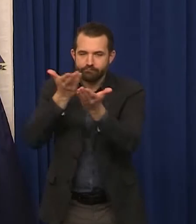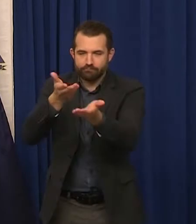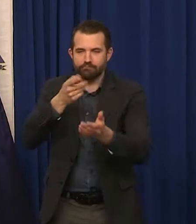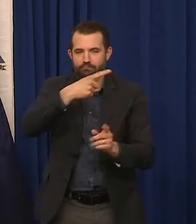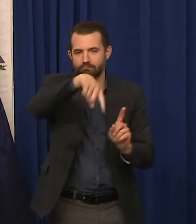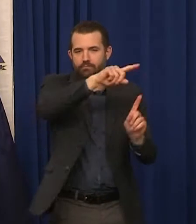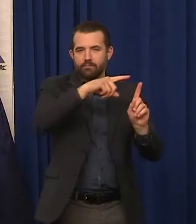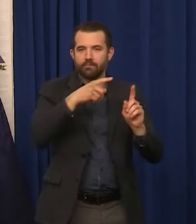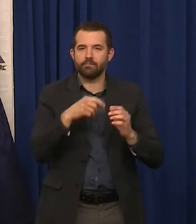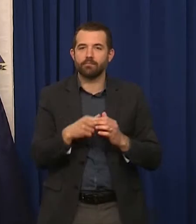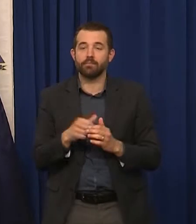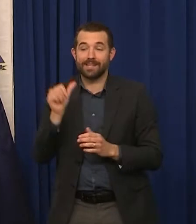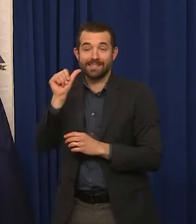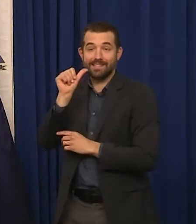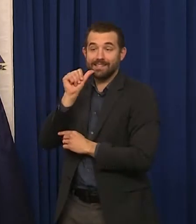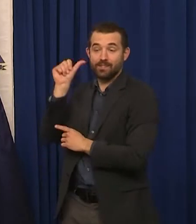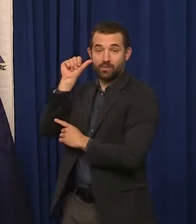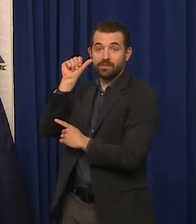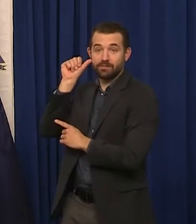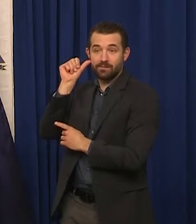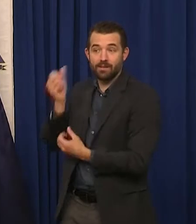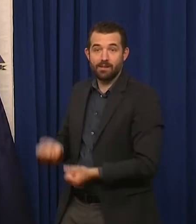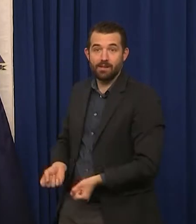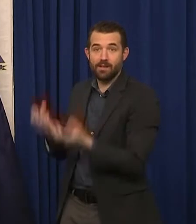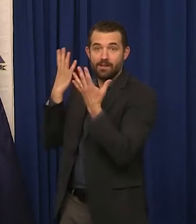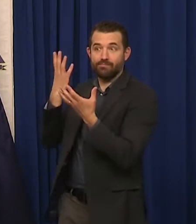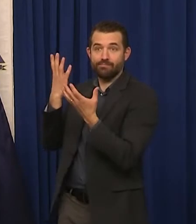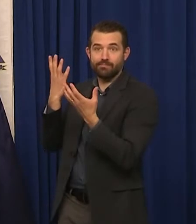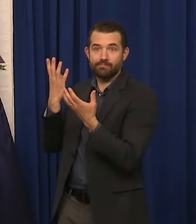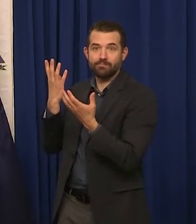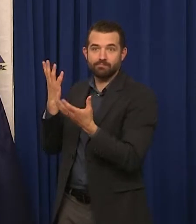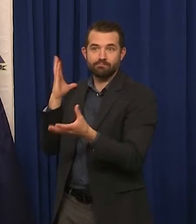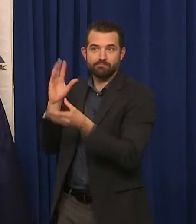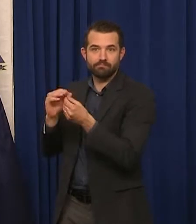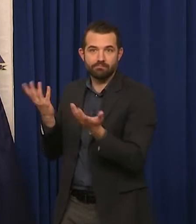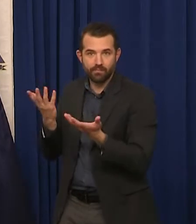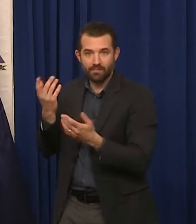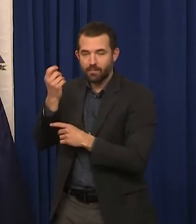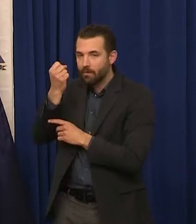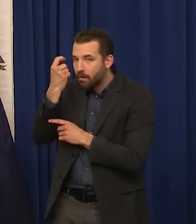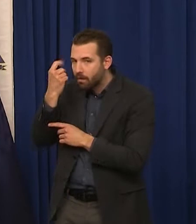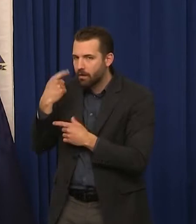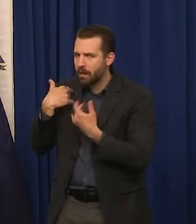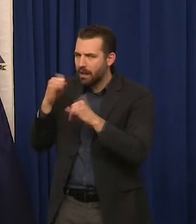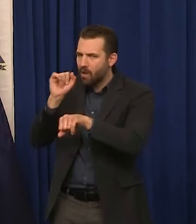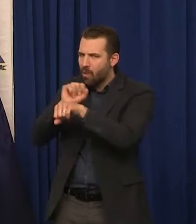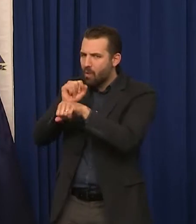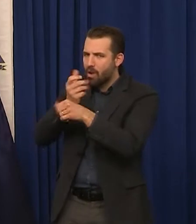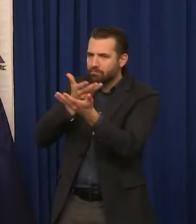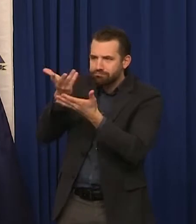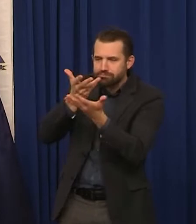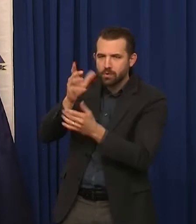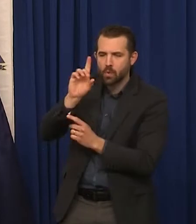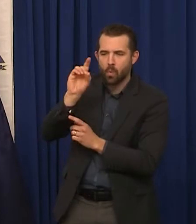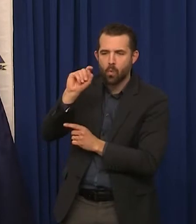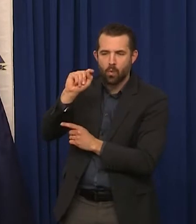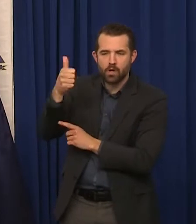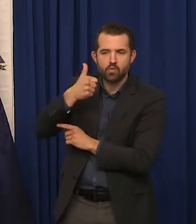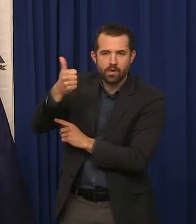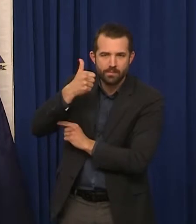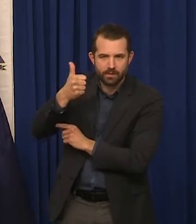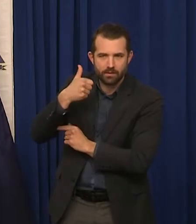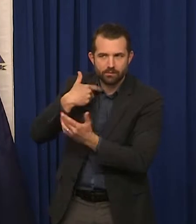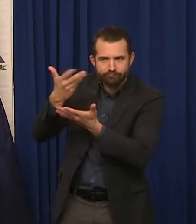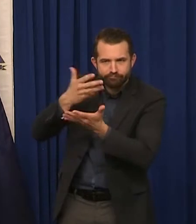just yesterday alone, Maine CDC staff, again working with our colleagues at the Department of Transportation,